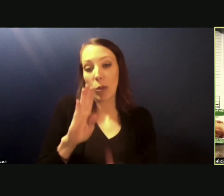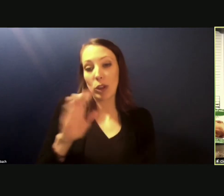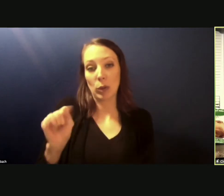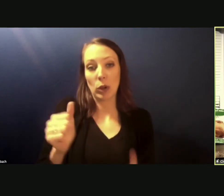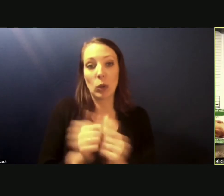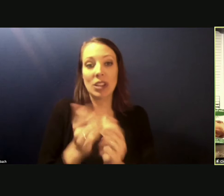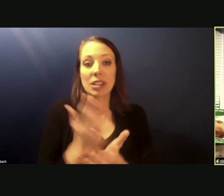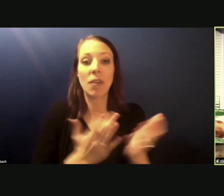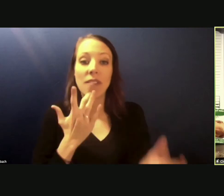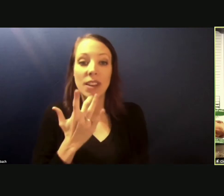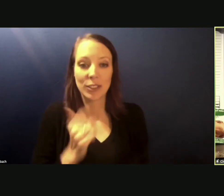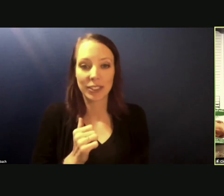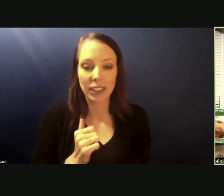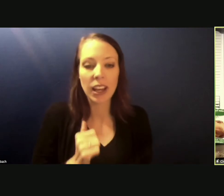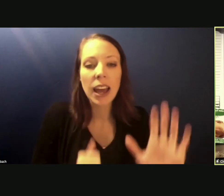flavor.